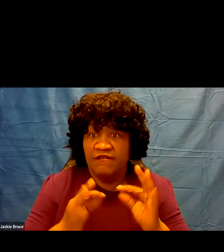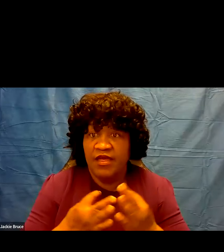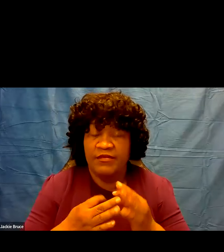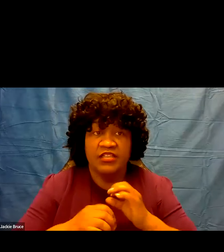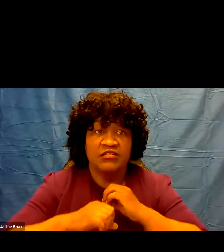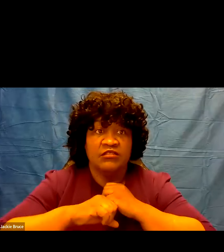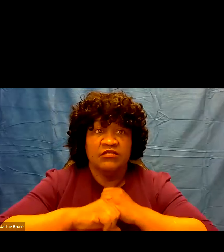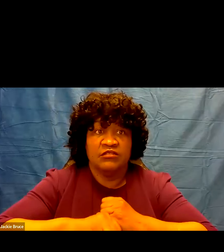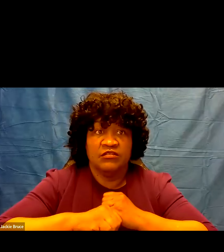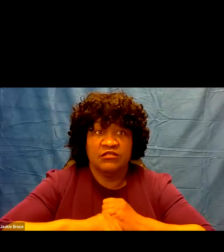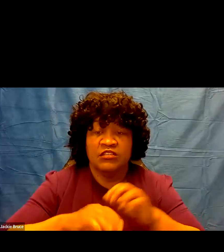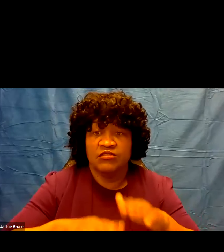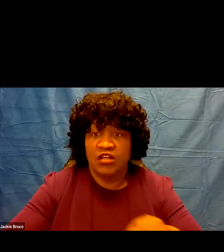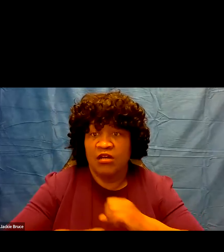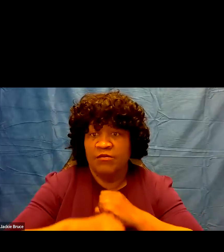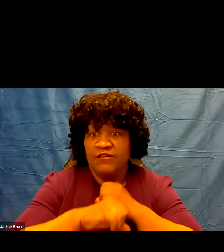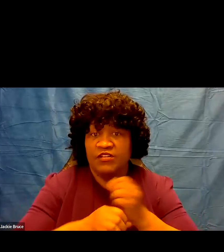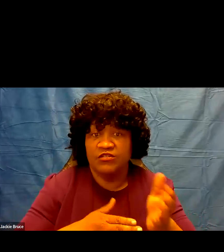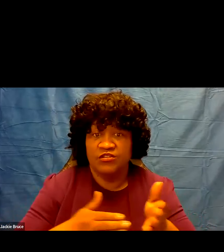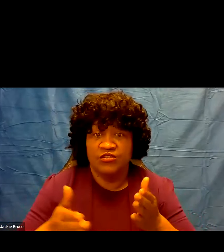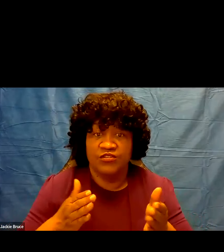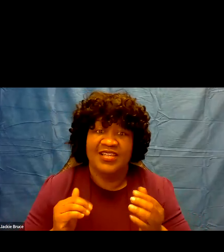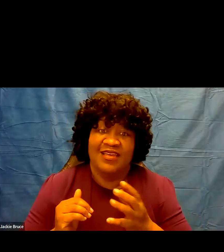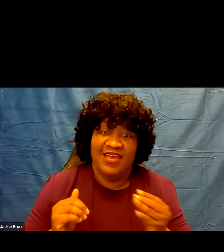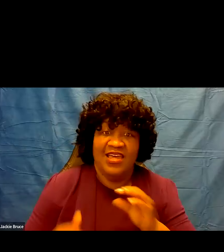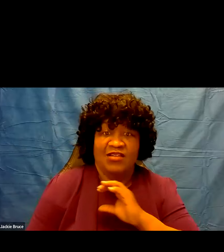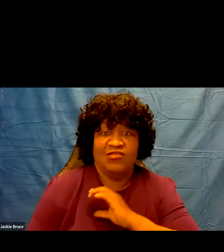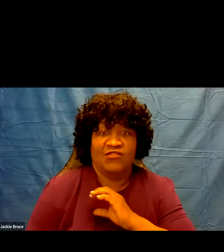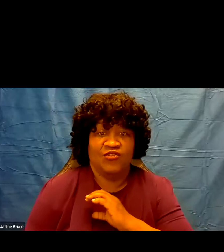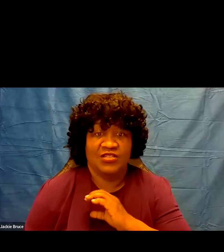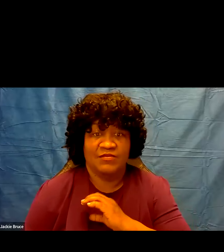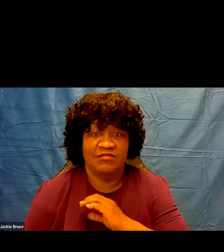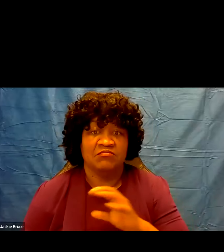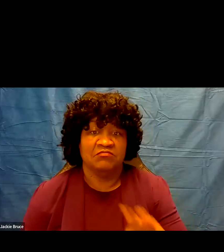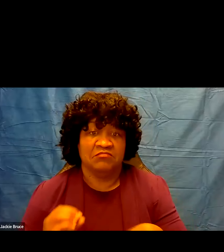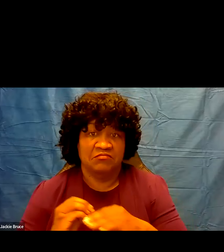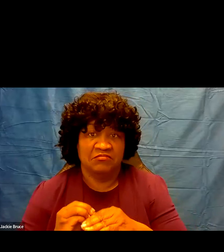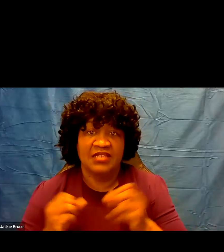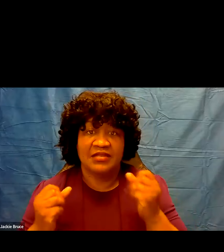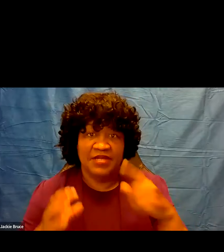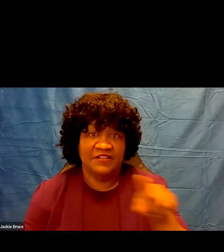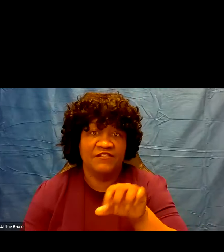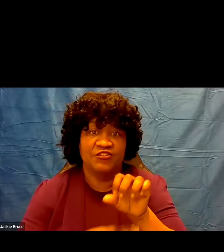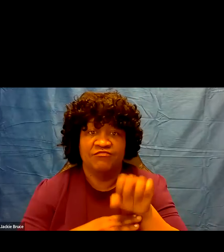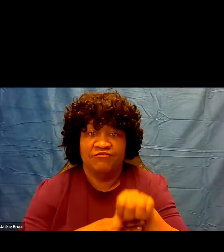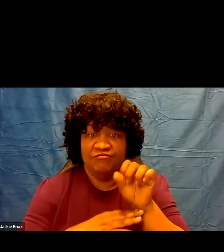protective services engagement in addition to law enforcement. So that's an important, I see a number of you nodding your heads